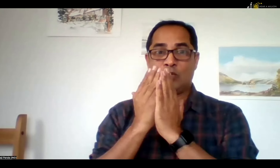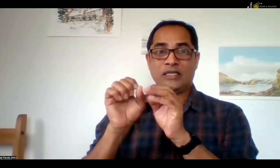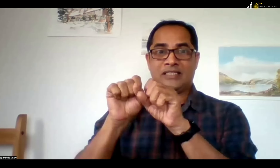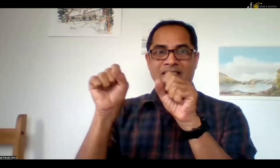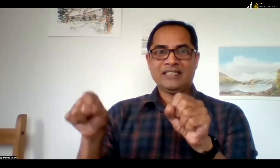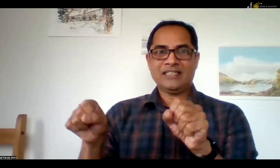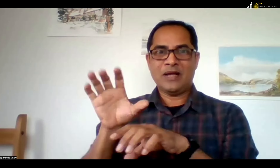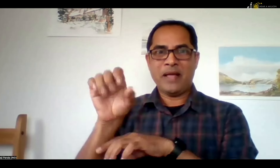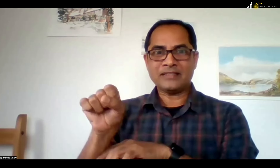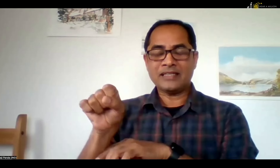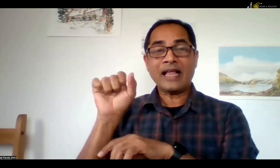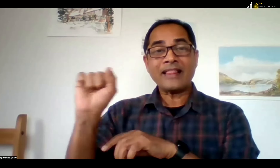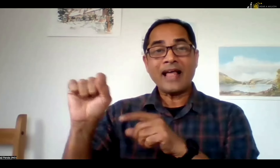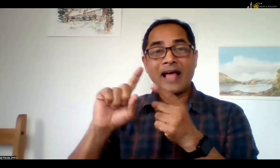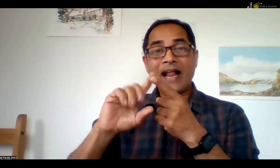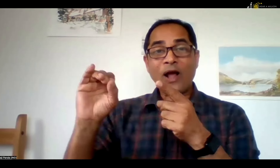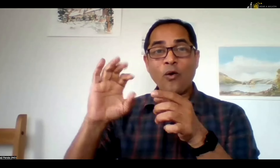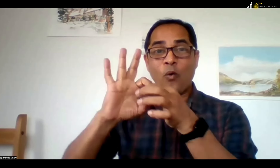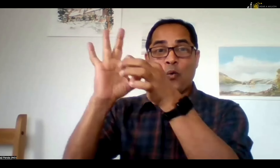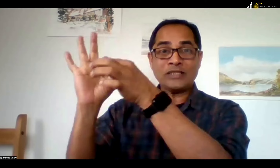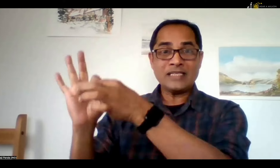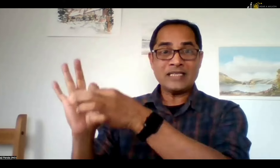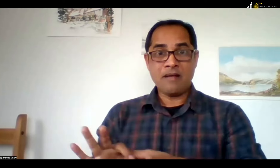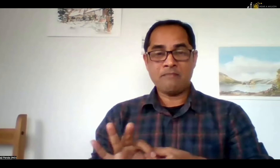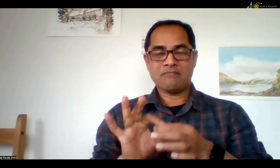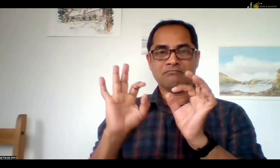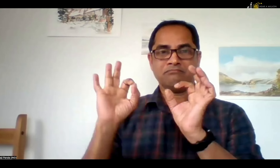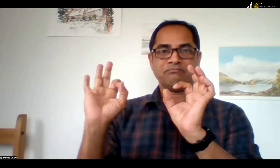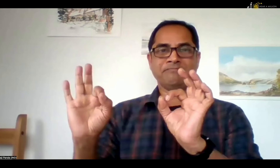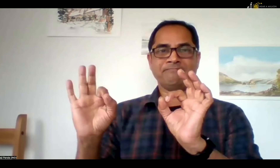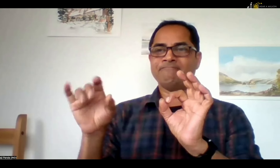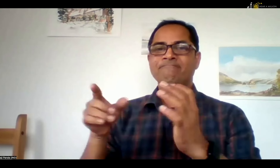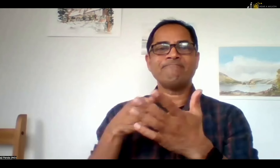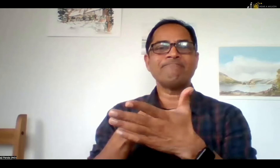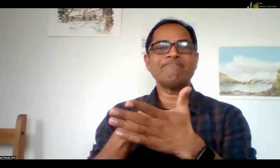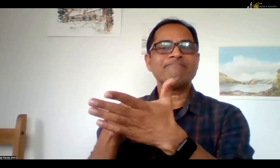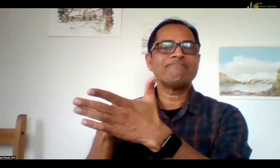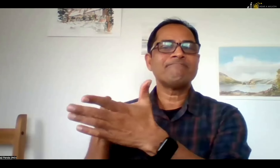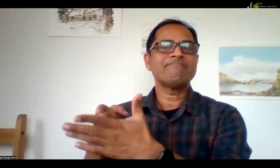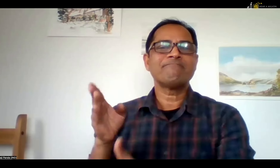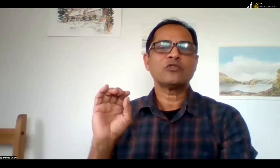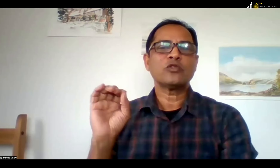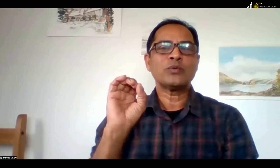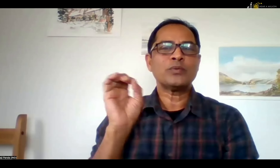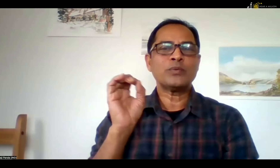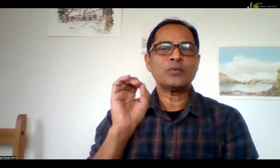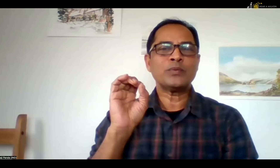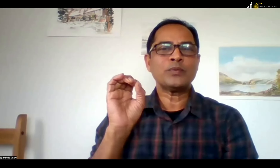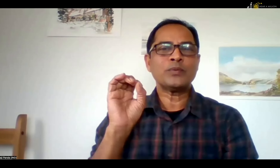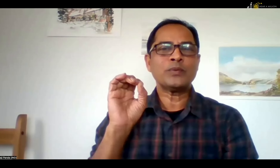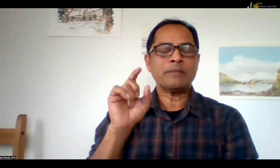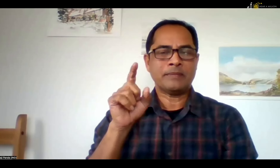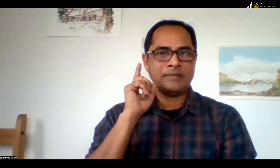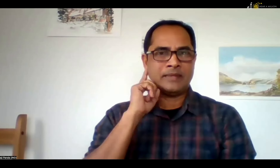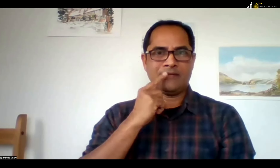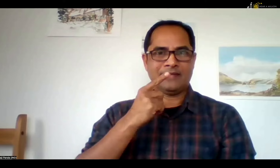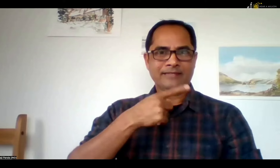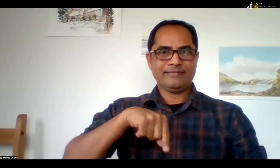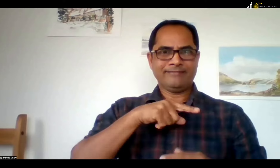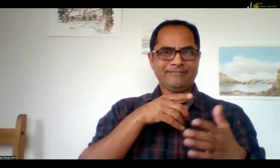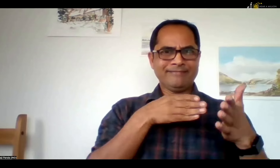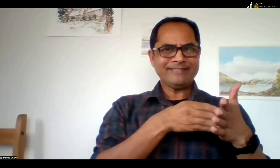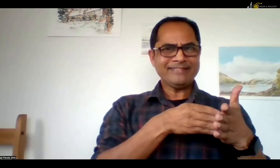they're developing in the education, in career, and employment, because accessible communication access is not an issue. The